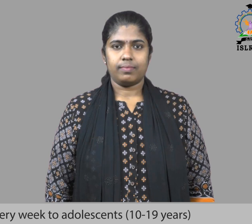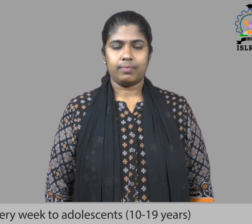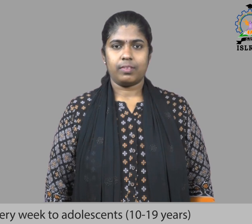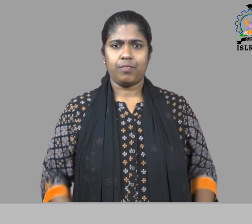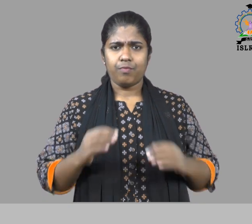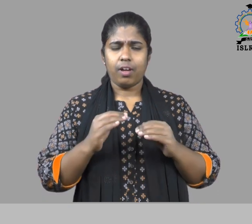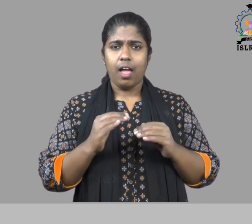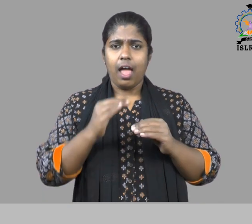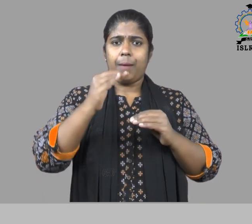years.